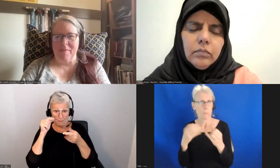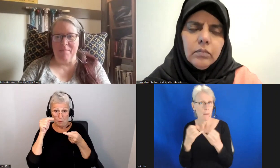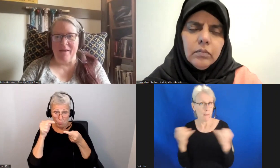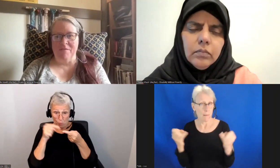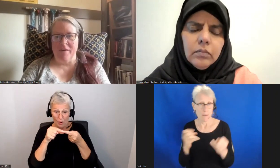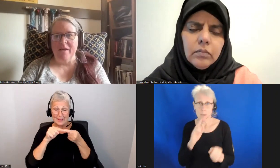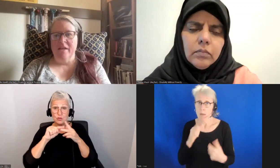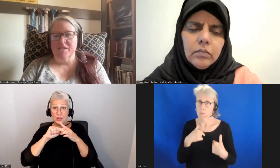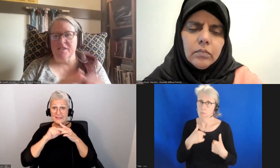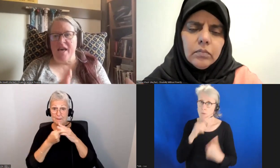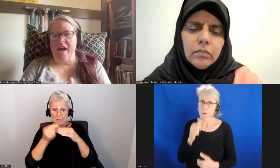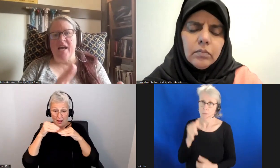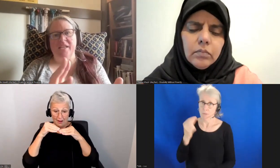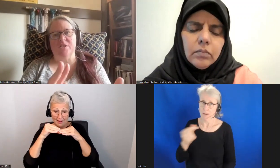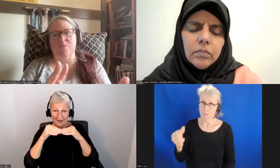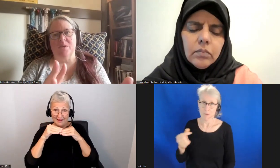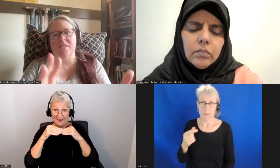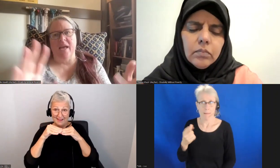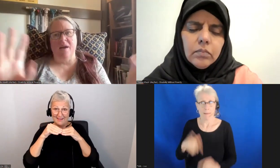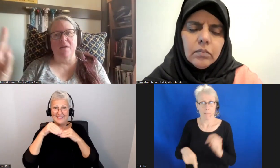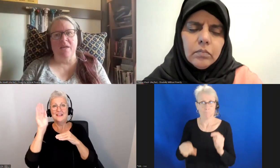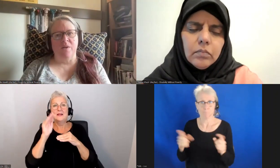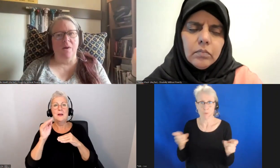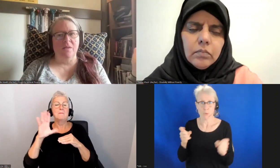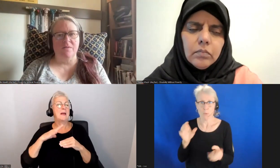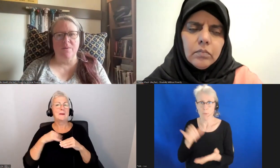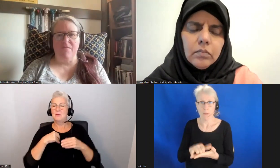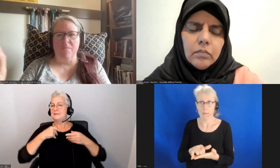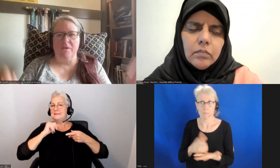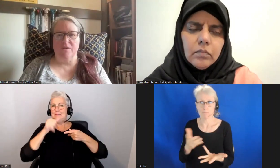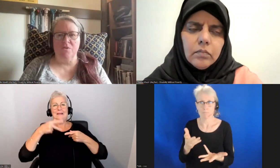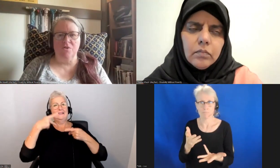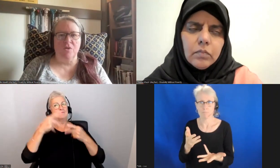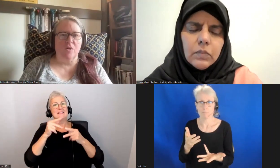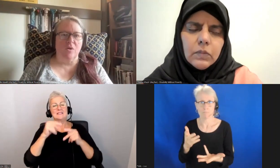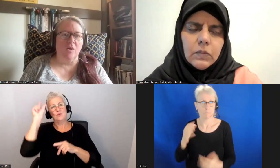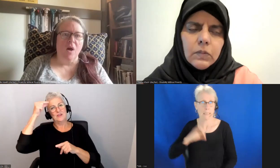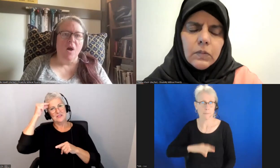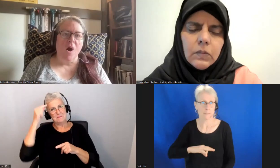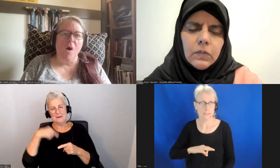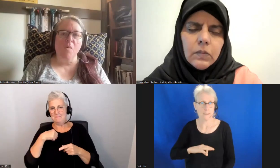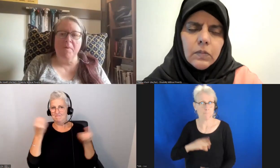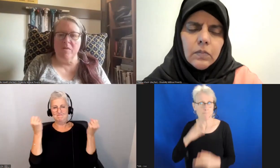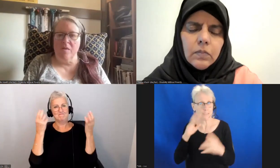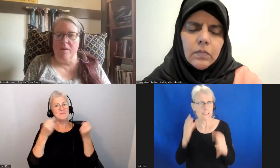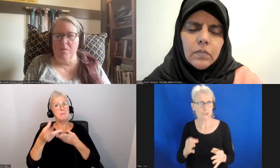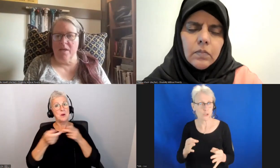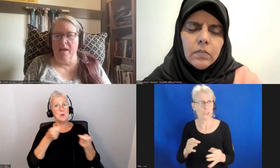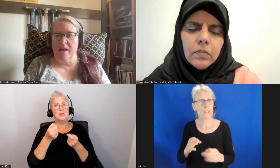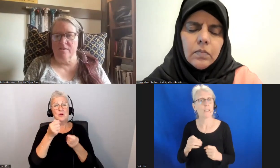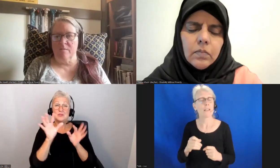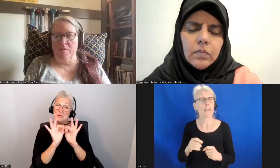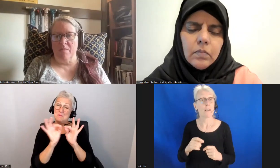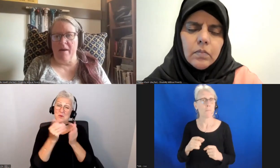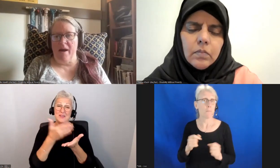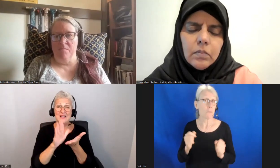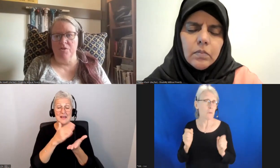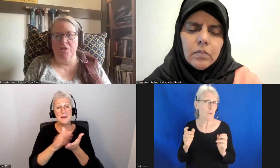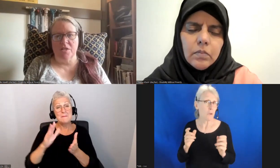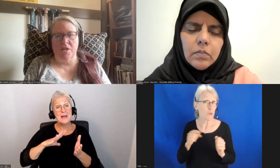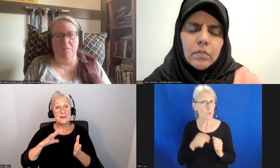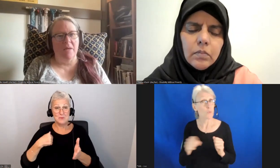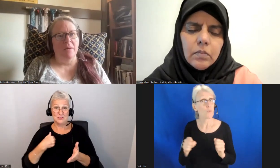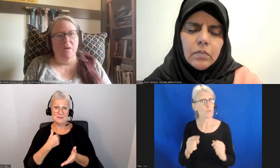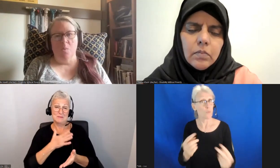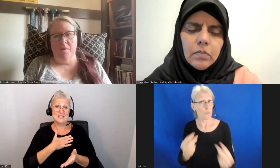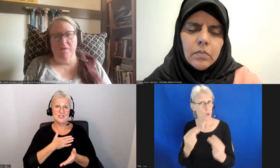of that benefit. So that, I just want to say, to everybody who joined the call, hoping that they would hear something about how